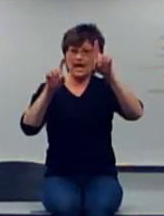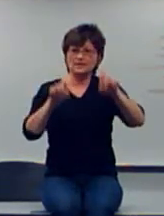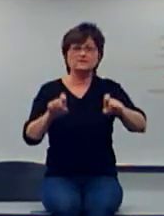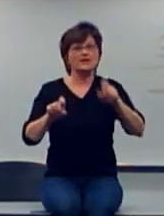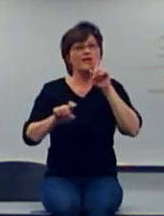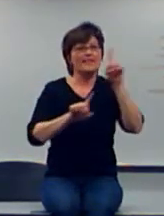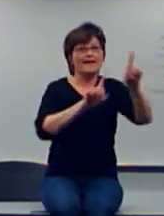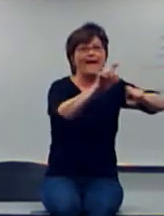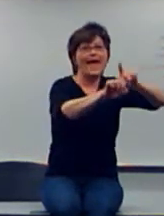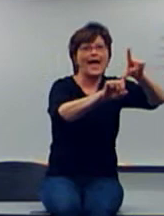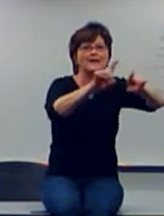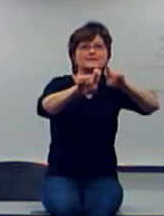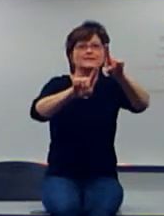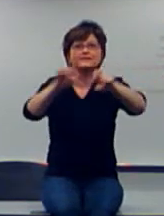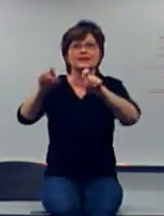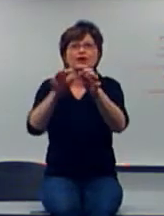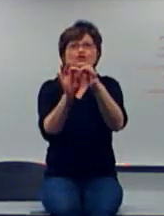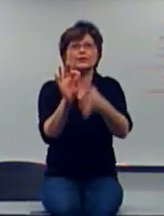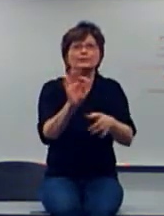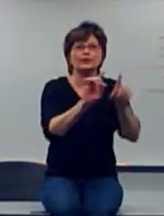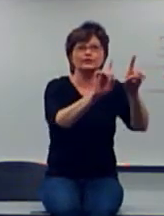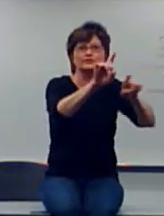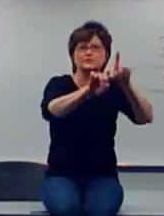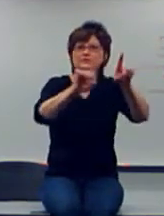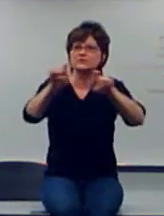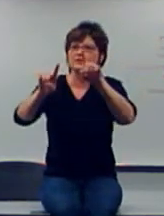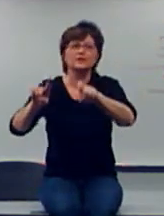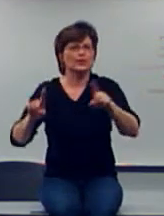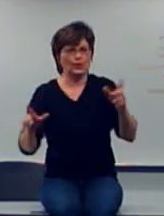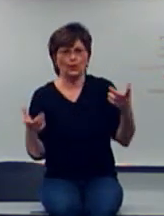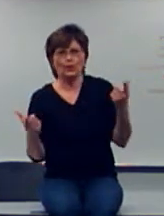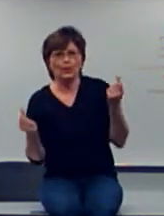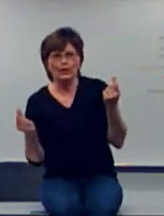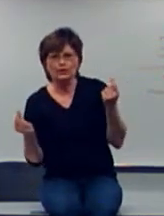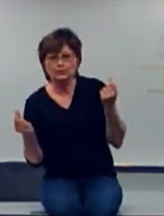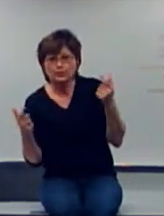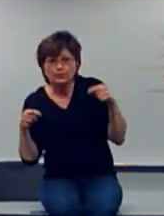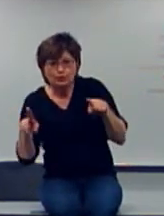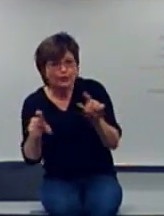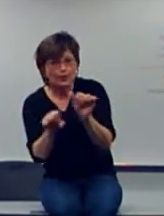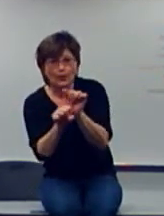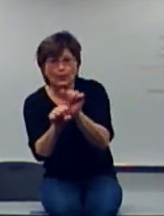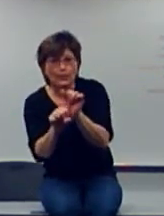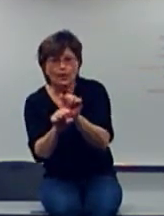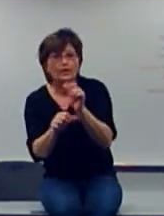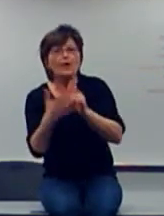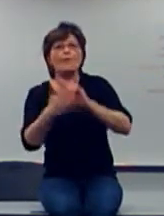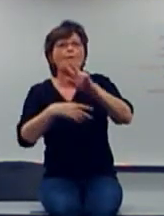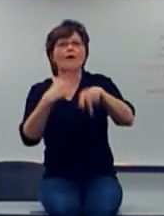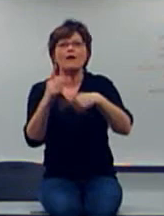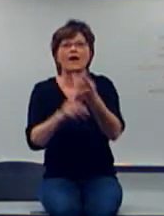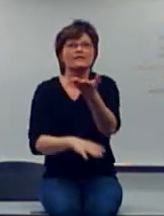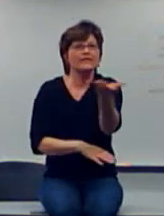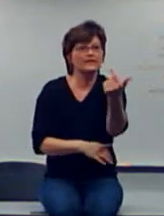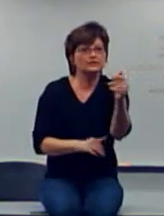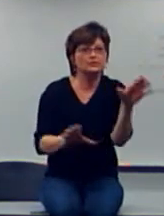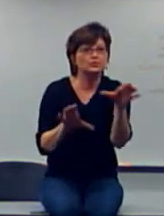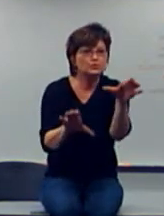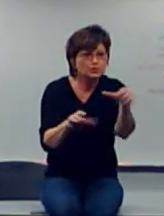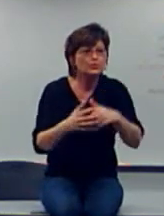Before Texas developed this part, they asked different interpreters, what do you do when you work? What kind of things